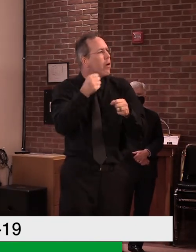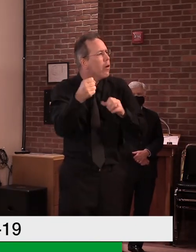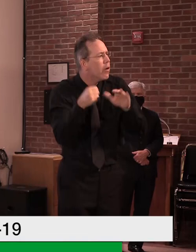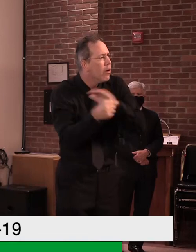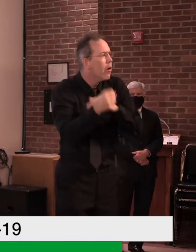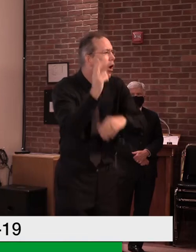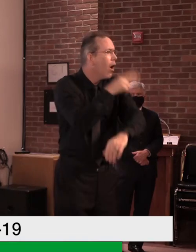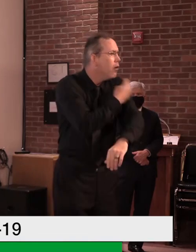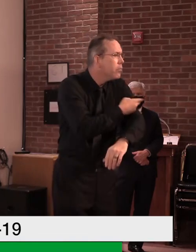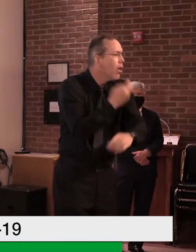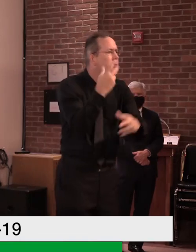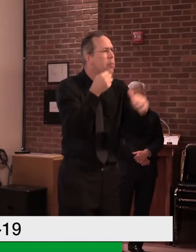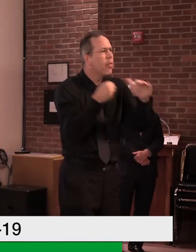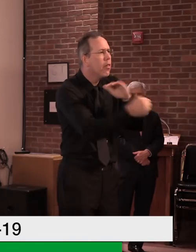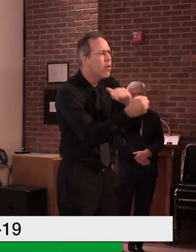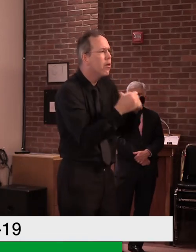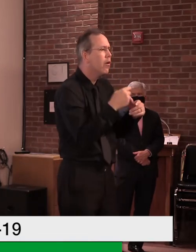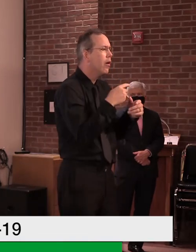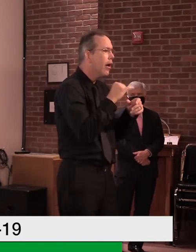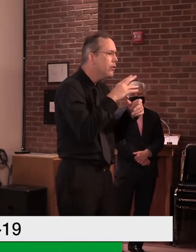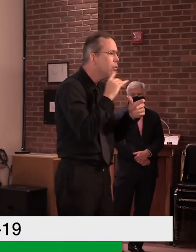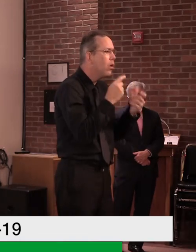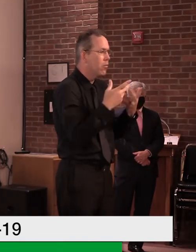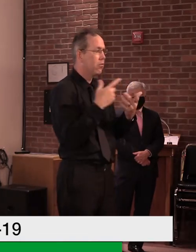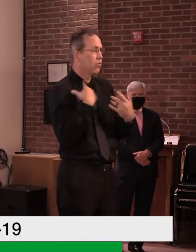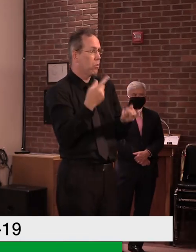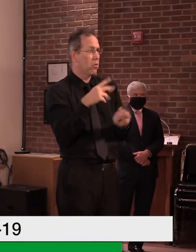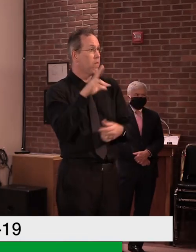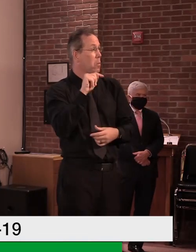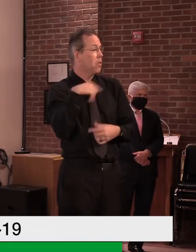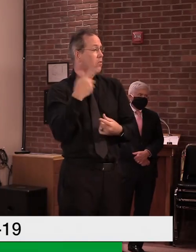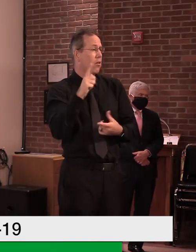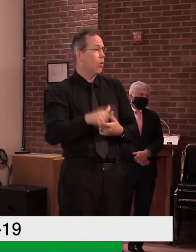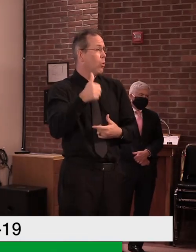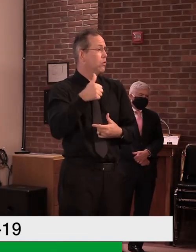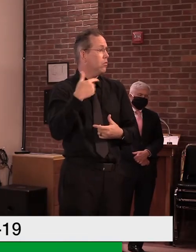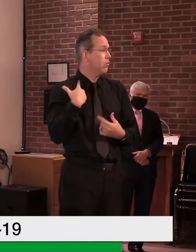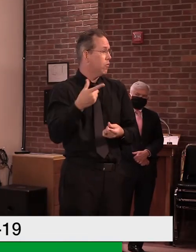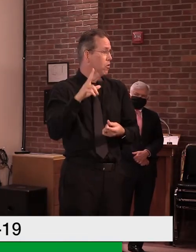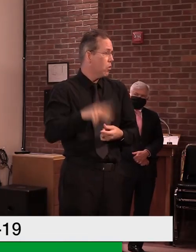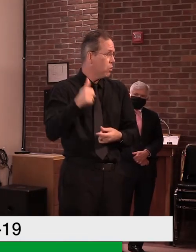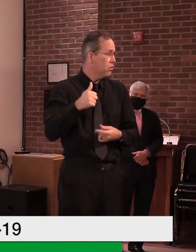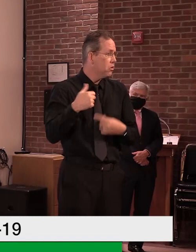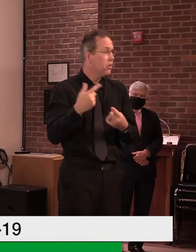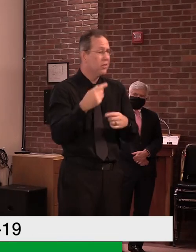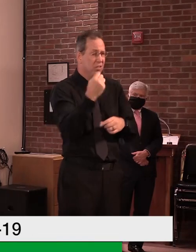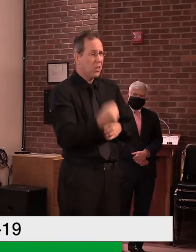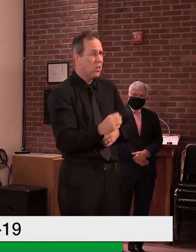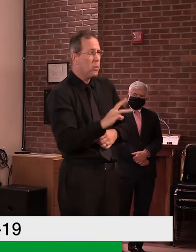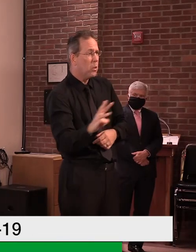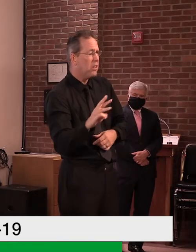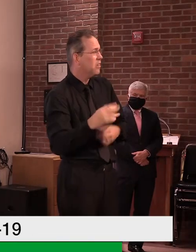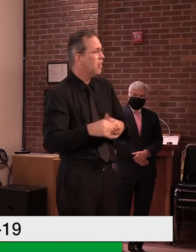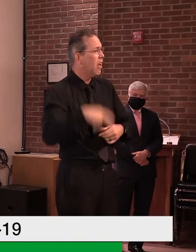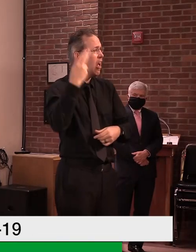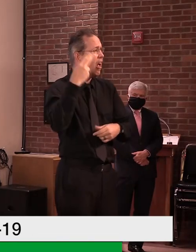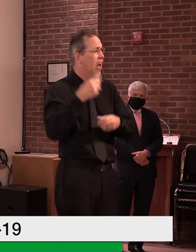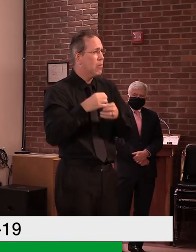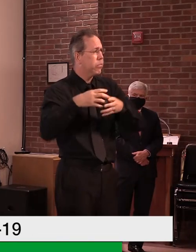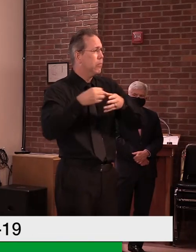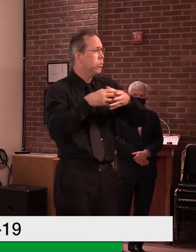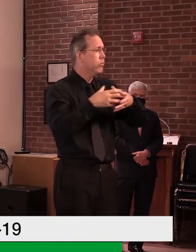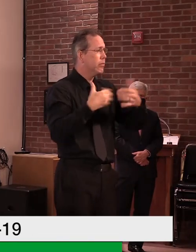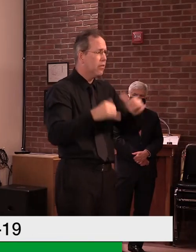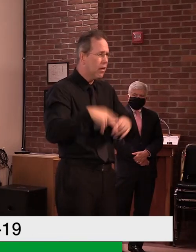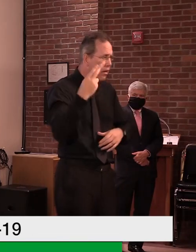rise across parts of the South and across parts of the West. Yesterday marked the third consecutive day that the U.S. reported